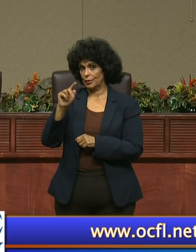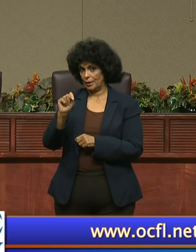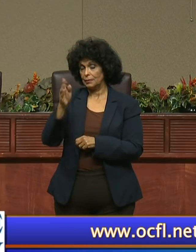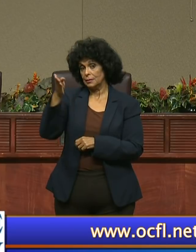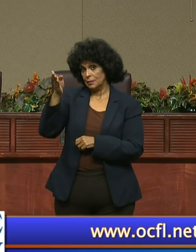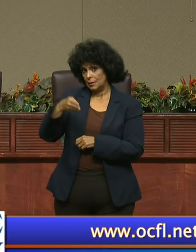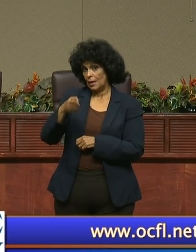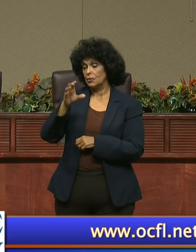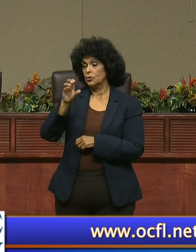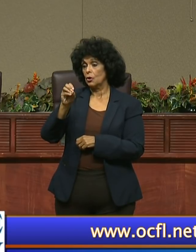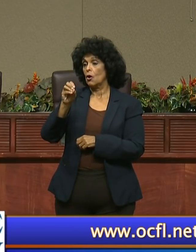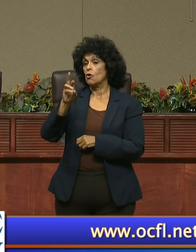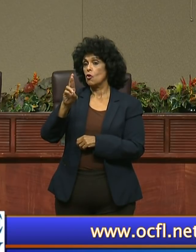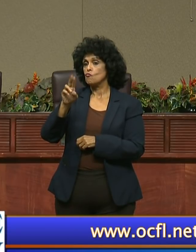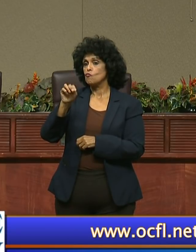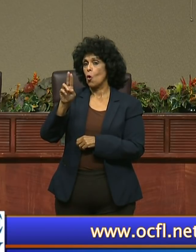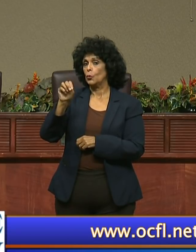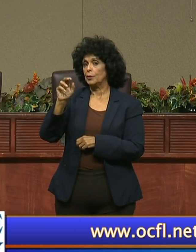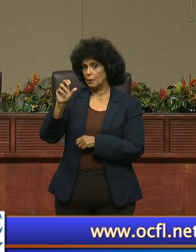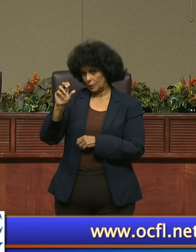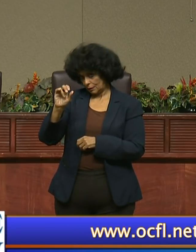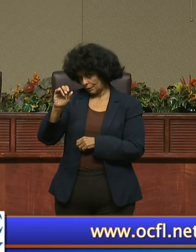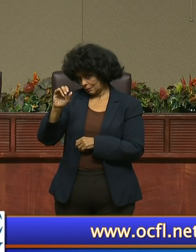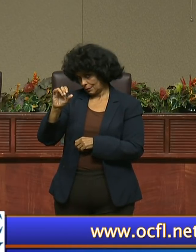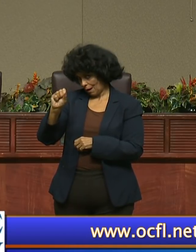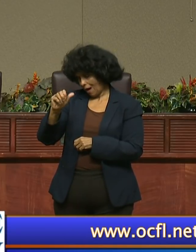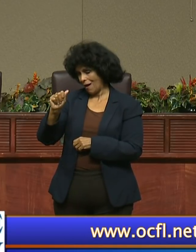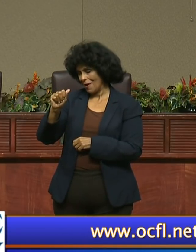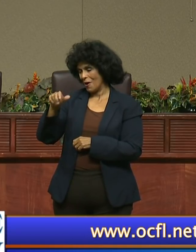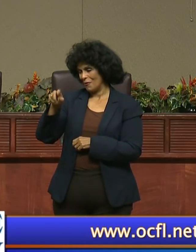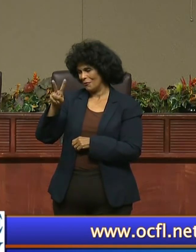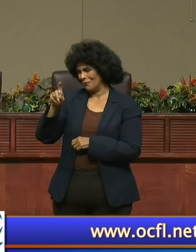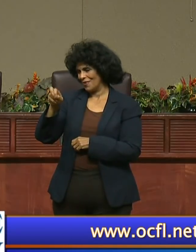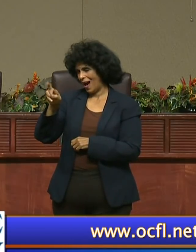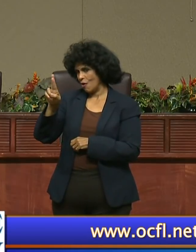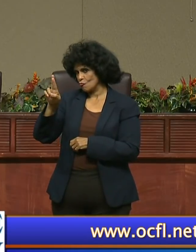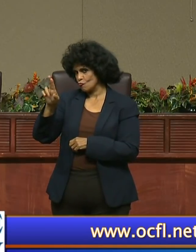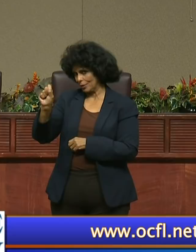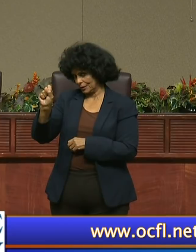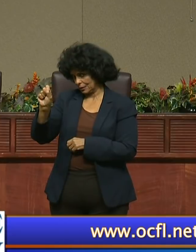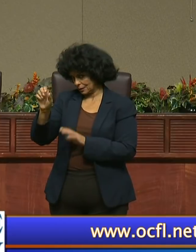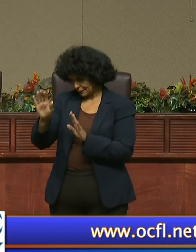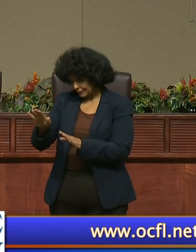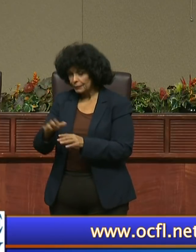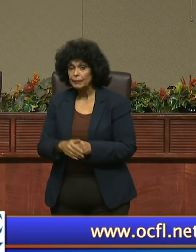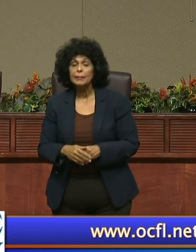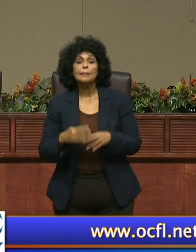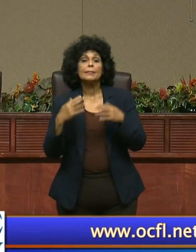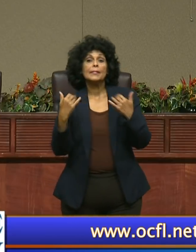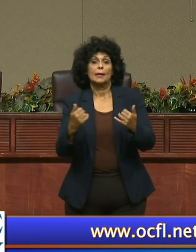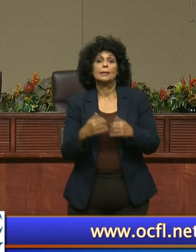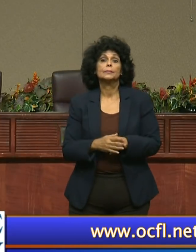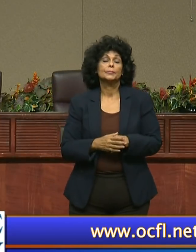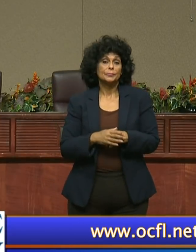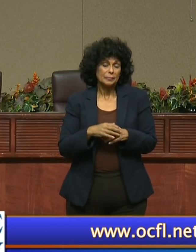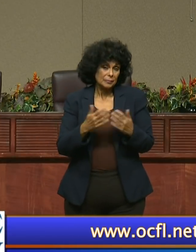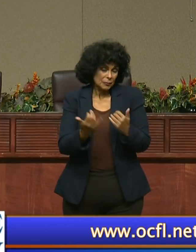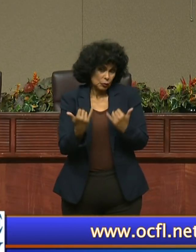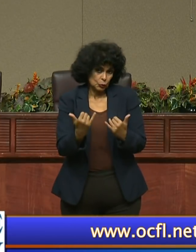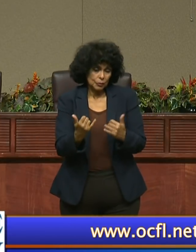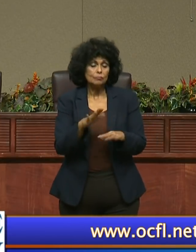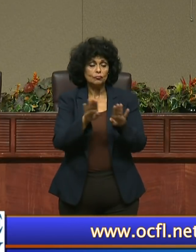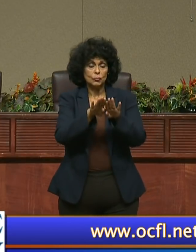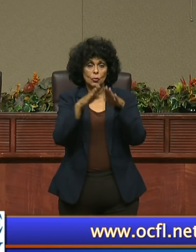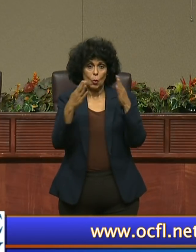ocfl.net/coronavirus. This morning at 8 a.m., the online application portal opened for the CARES Act money